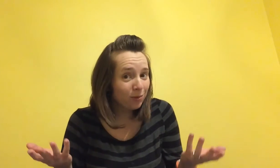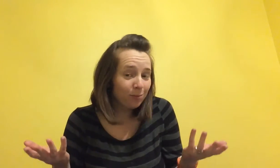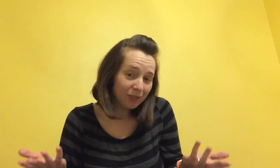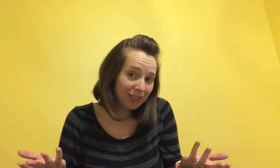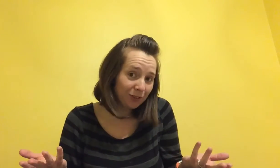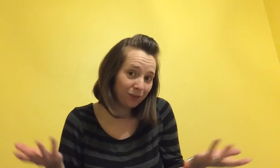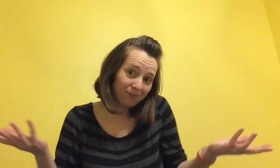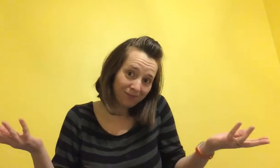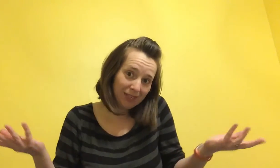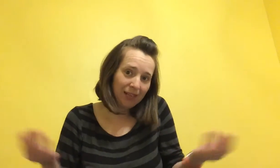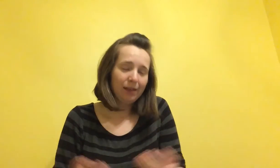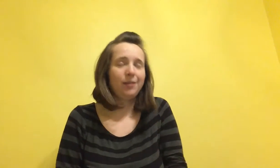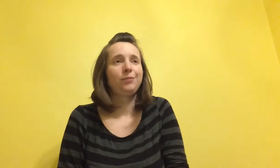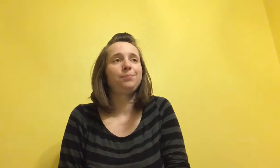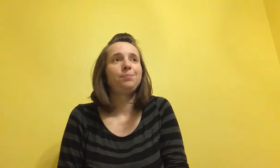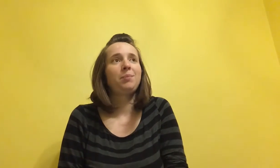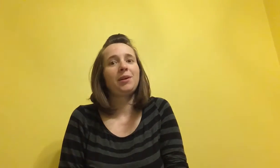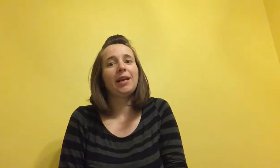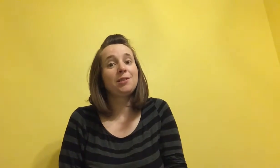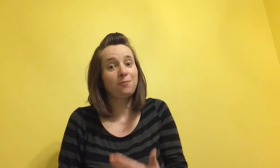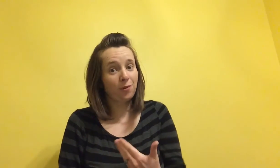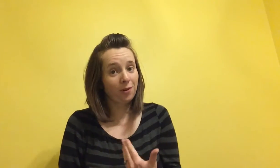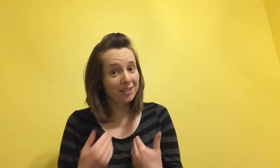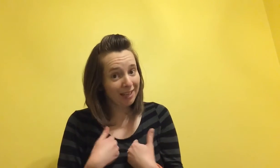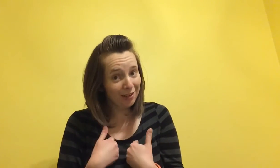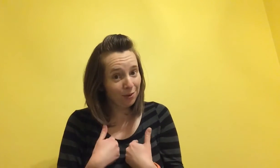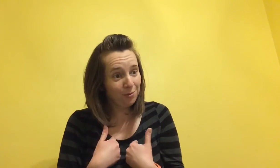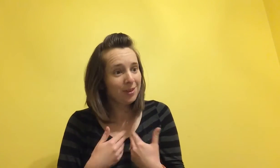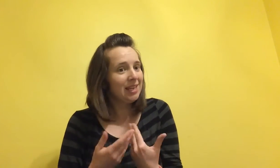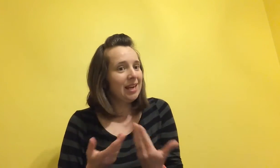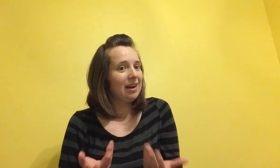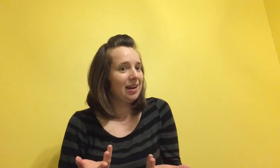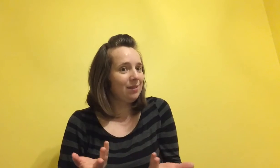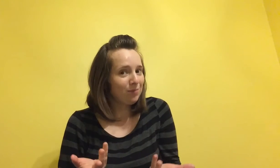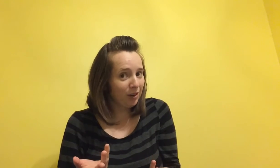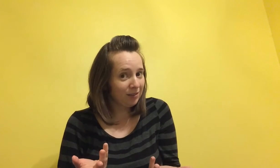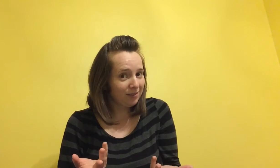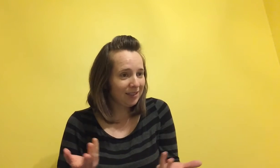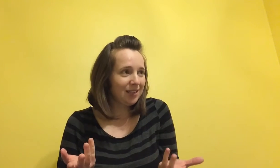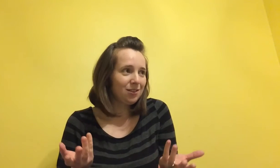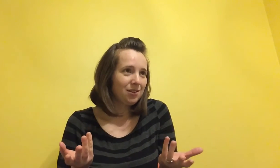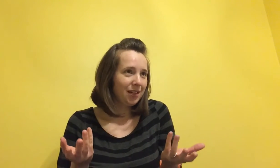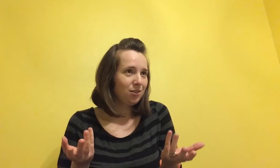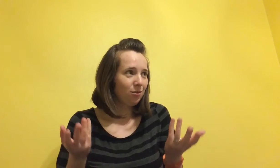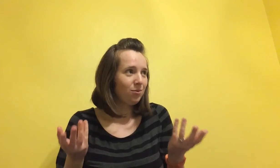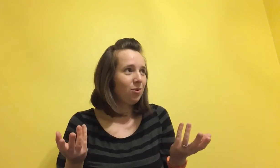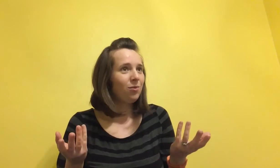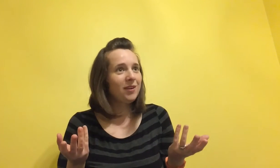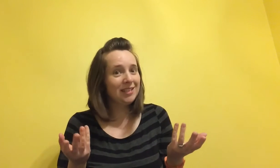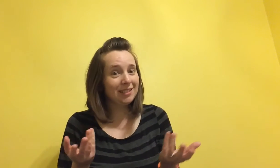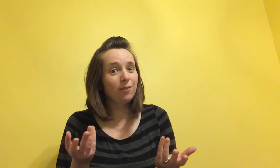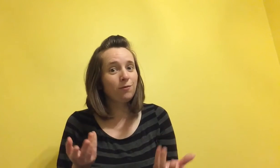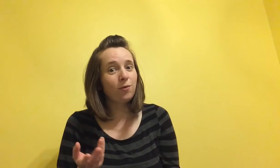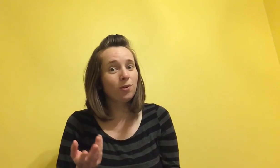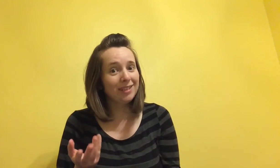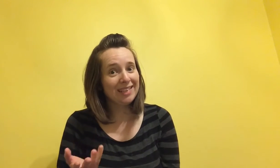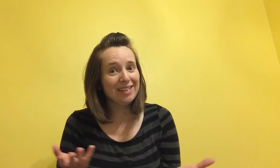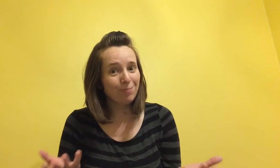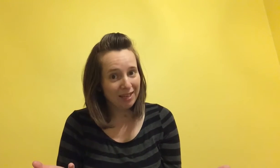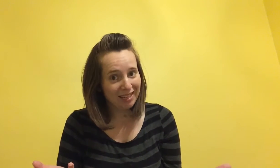in particular. But as far as I know, I don't know of any sign for guinea pig.